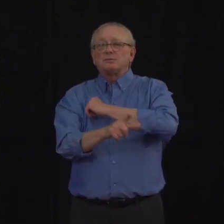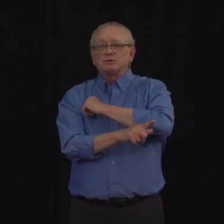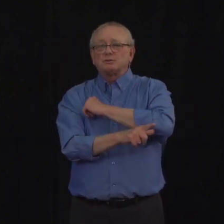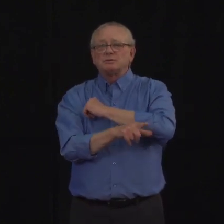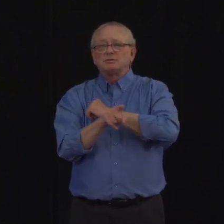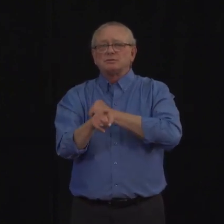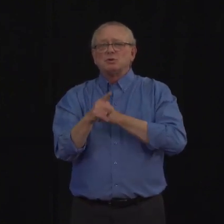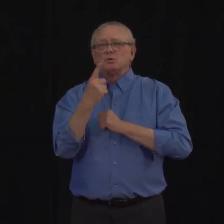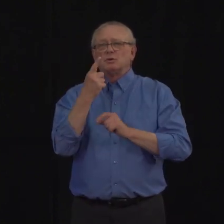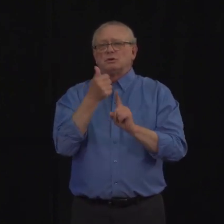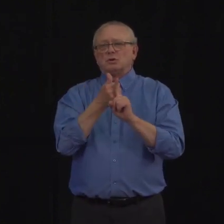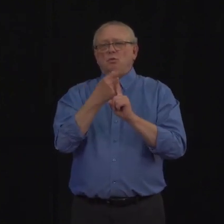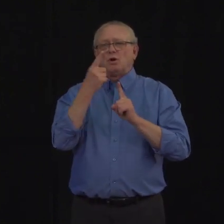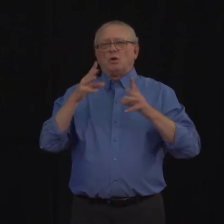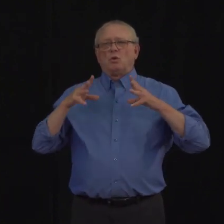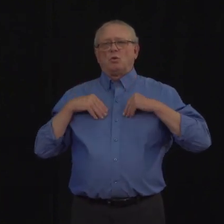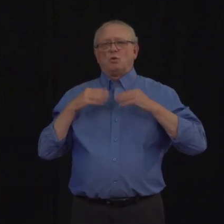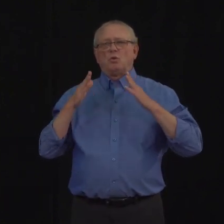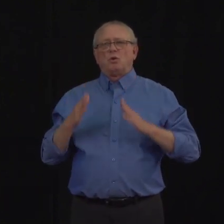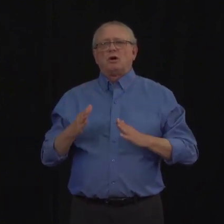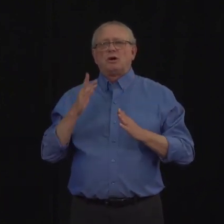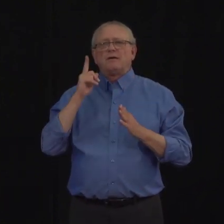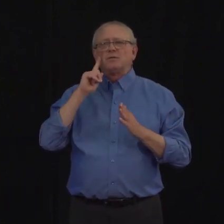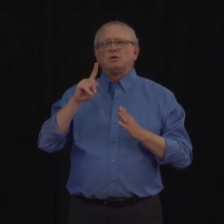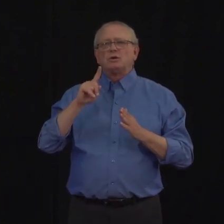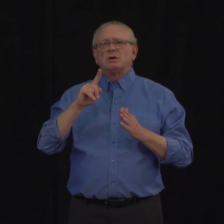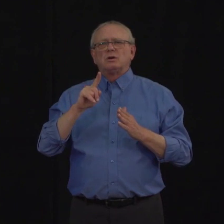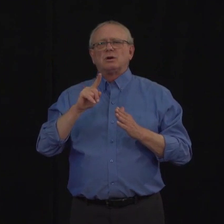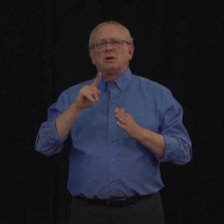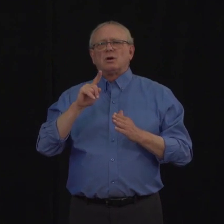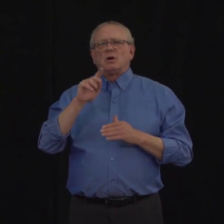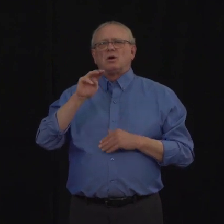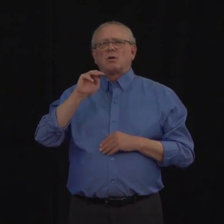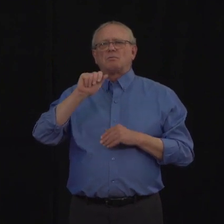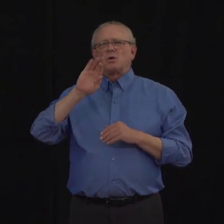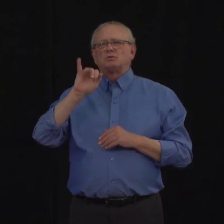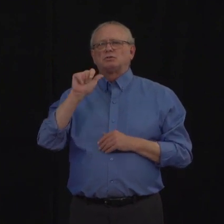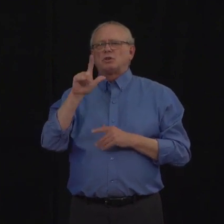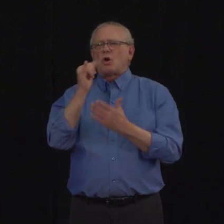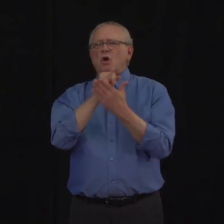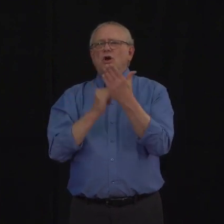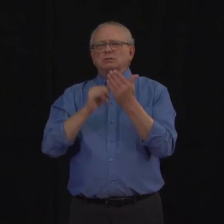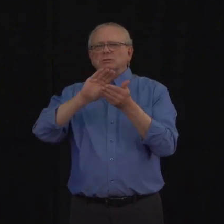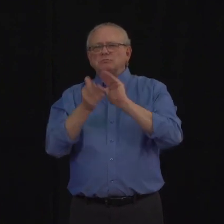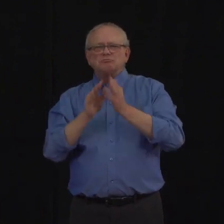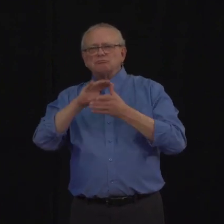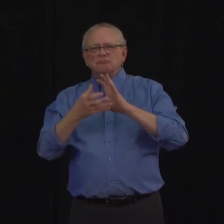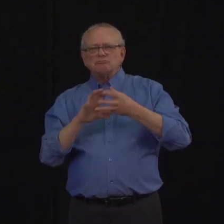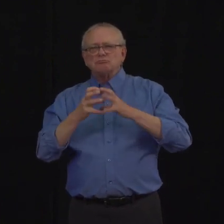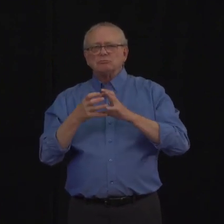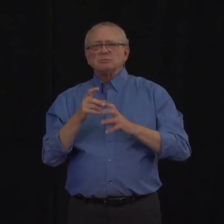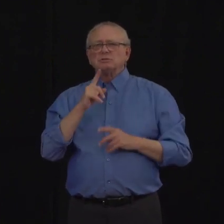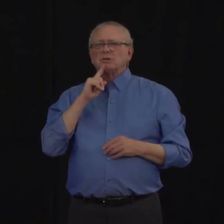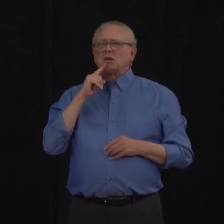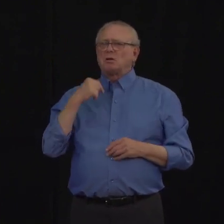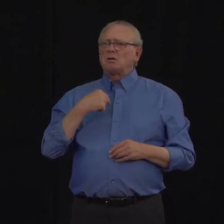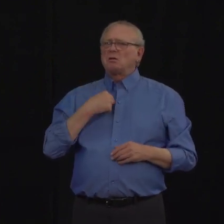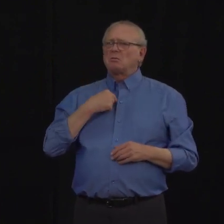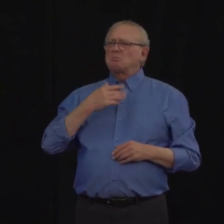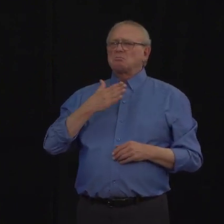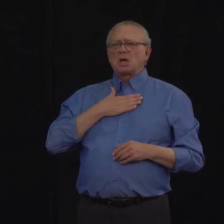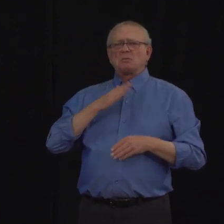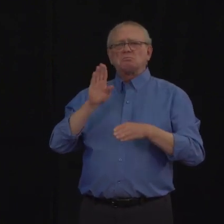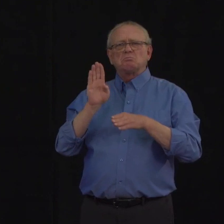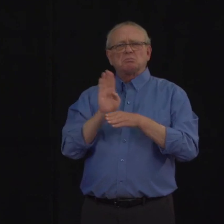without any added safety measures. He says that it's his right to own his own business and that the government is overreacting